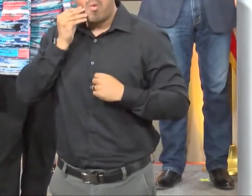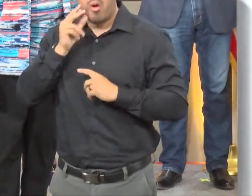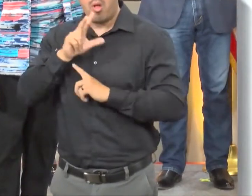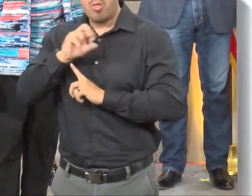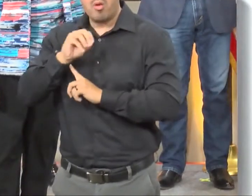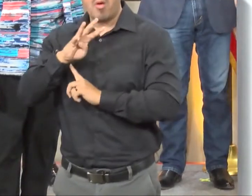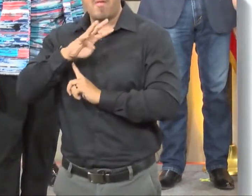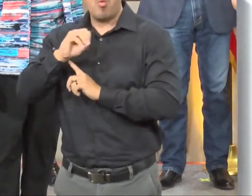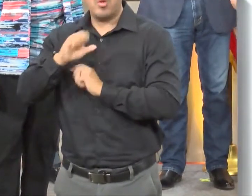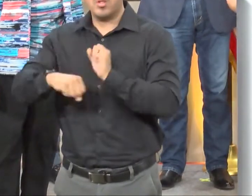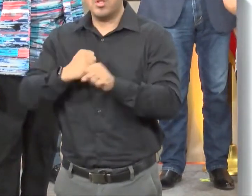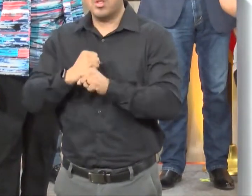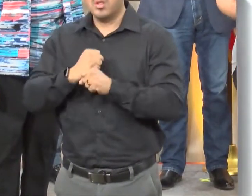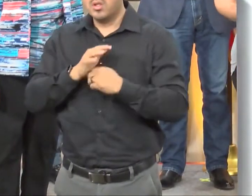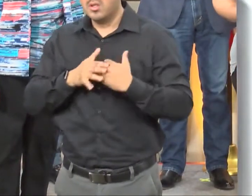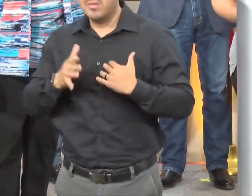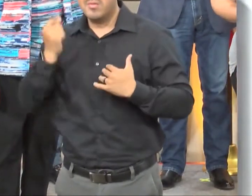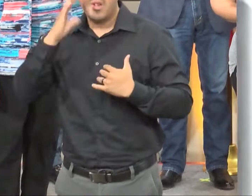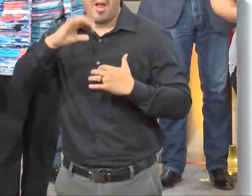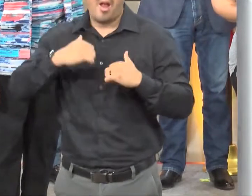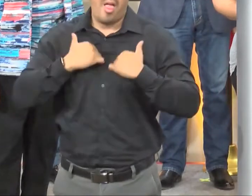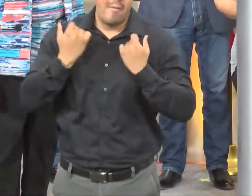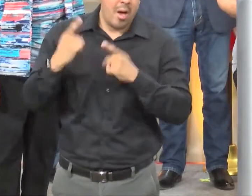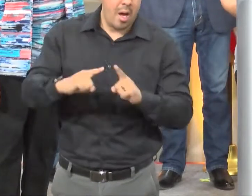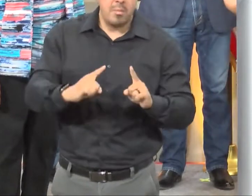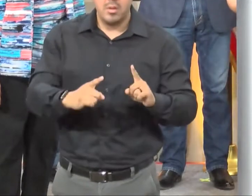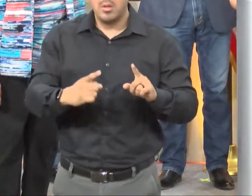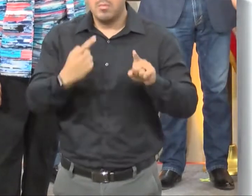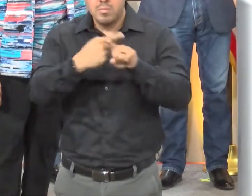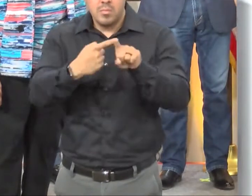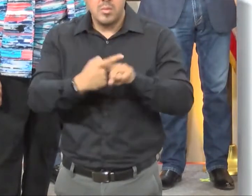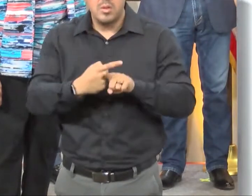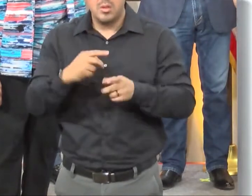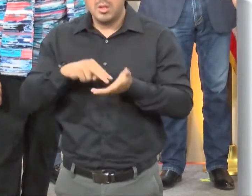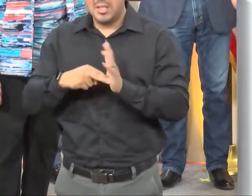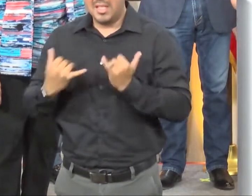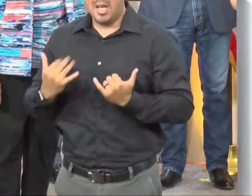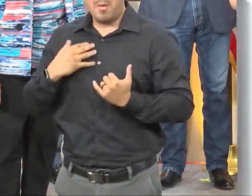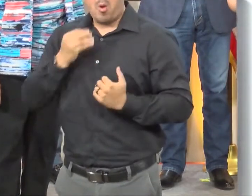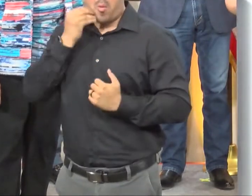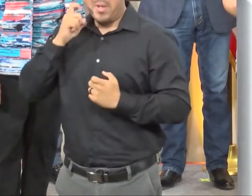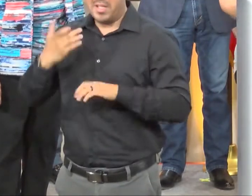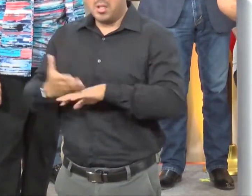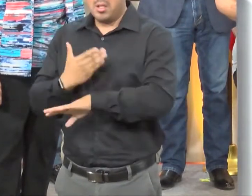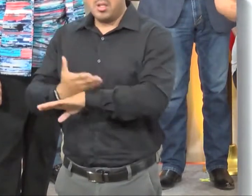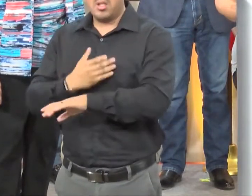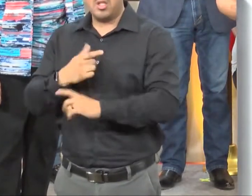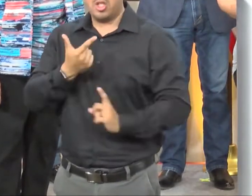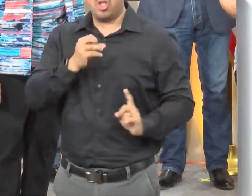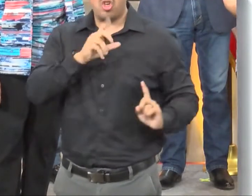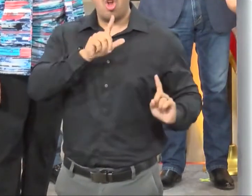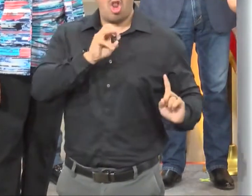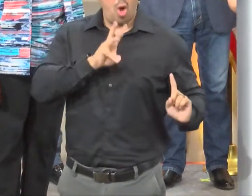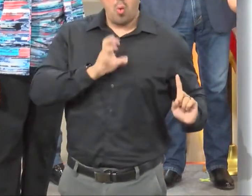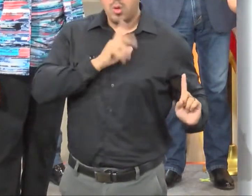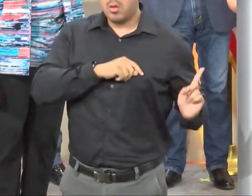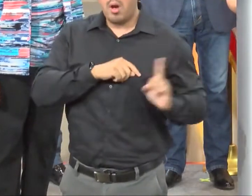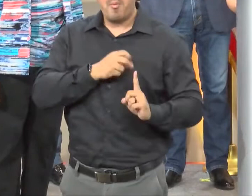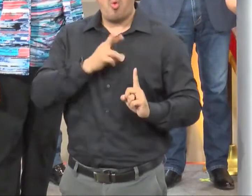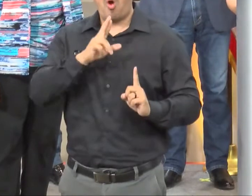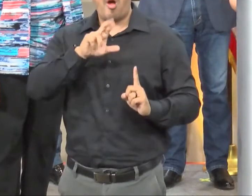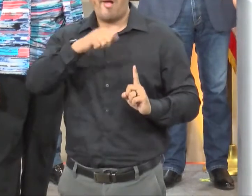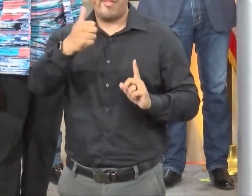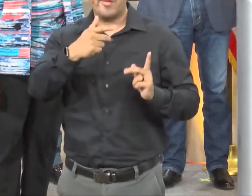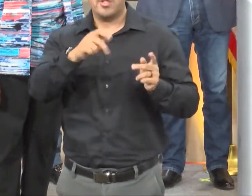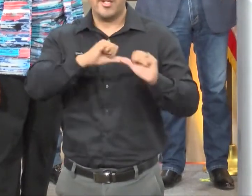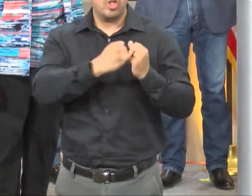40 years? Life happens. You need to have your home rebuilt. But then the GLO comes in, or an entity comes in, and they say,